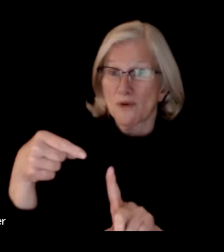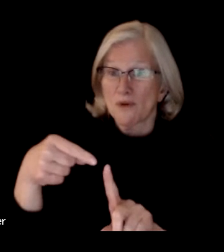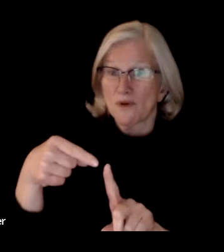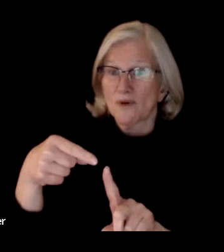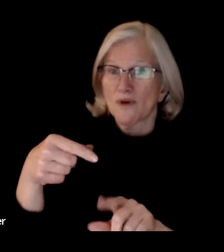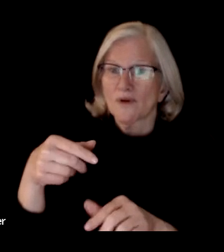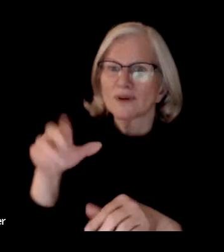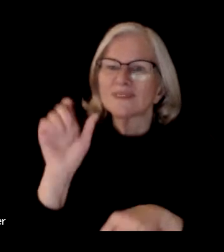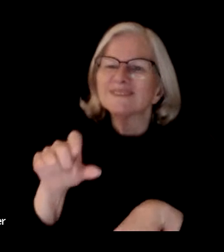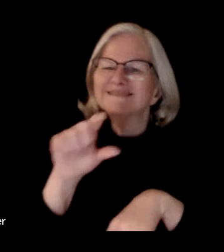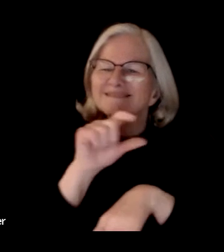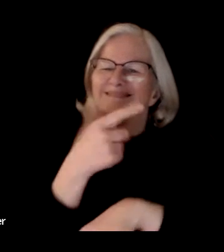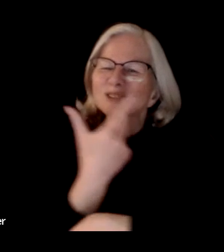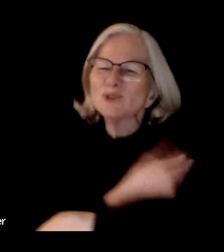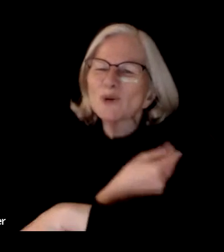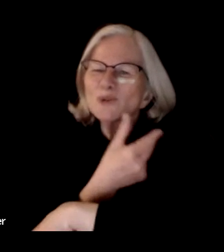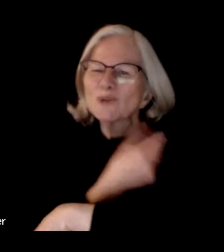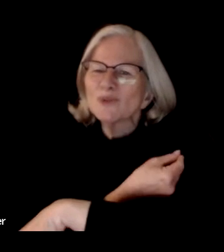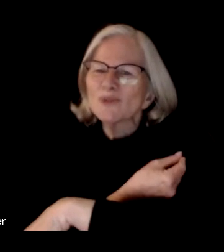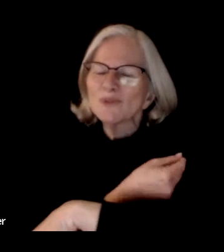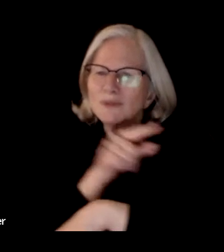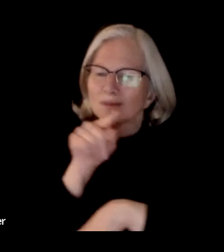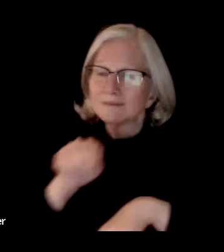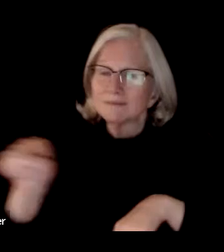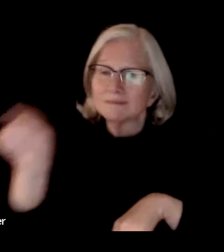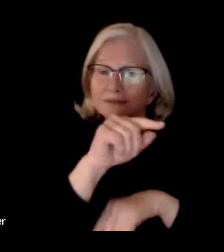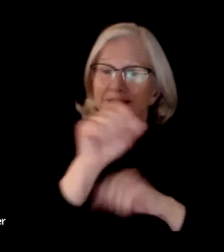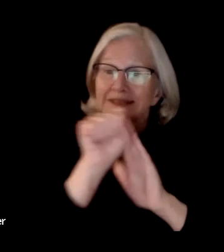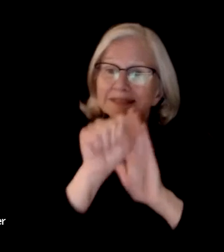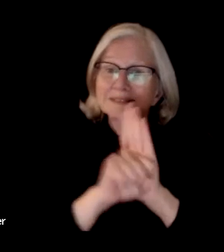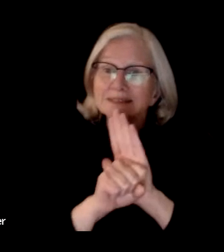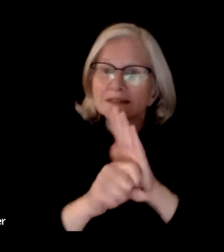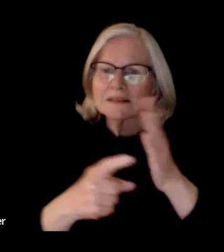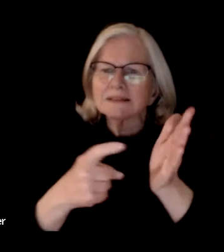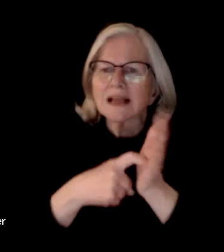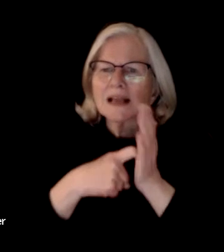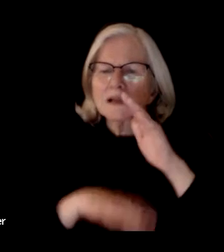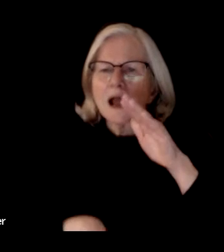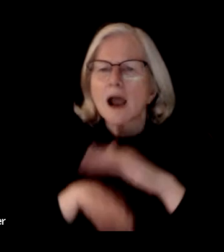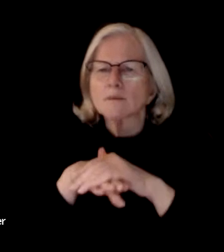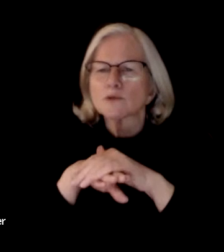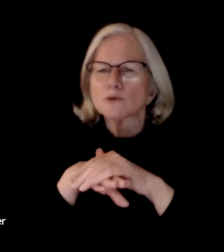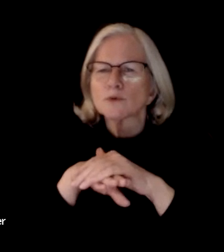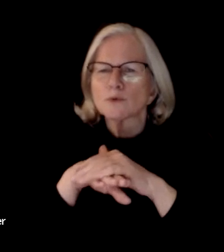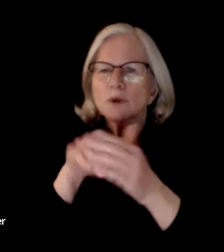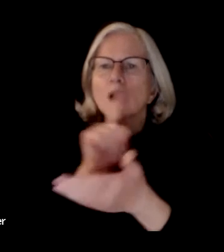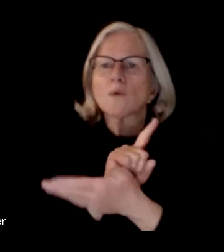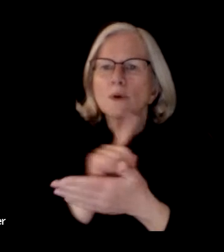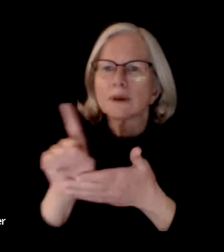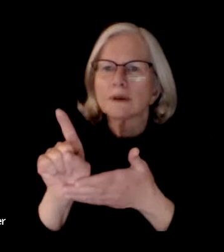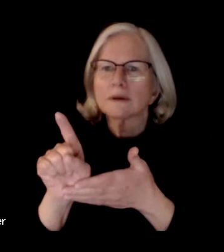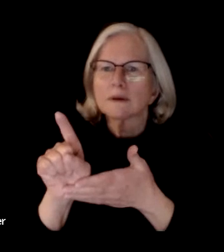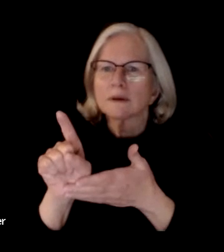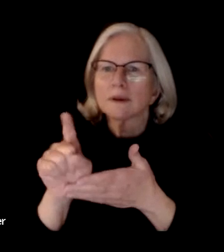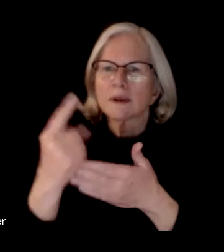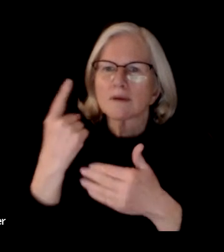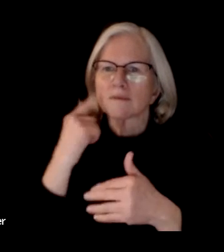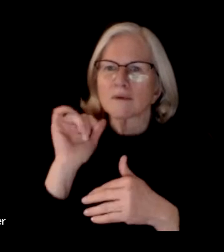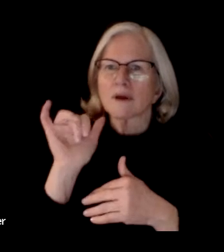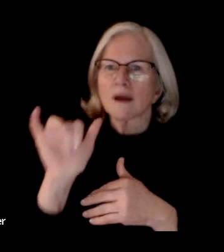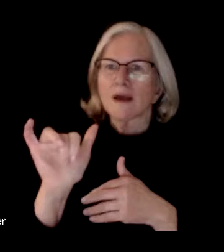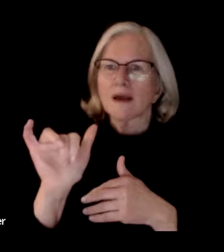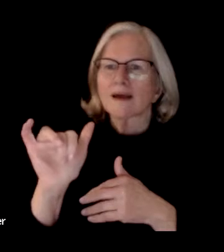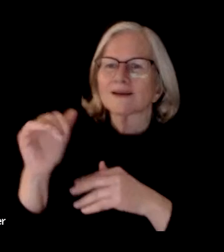states, and then it takes up to more than a week for the allocated doses to actually arrive